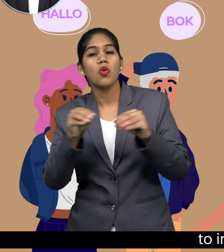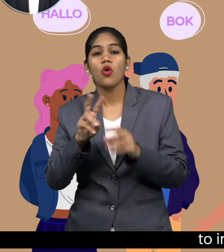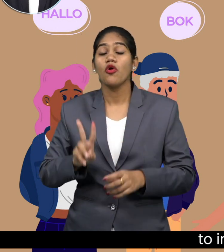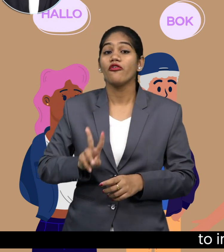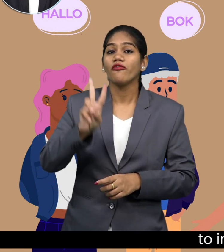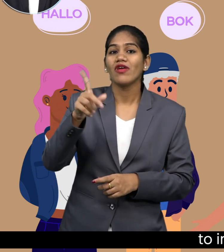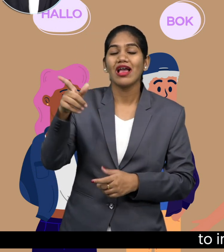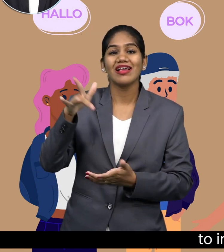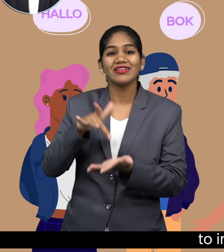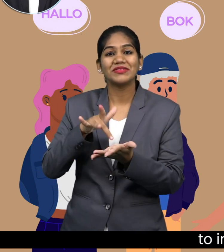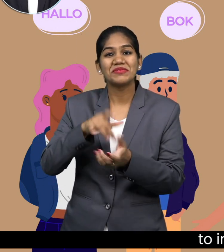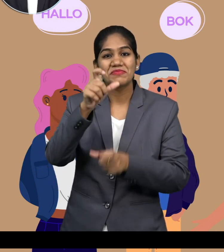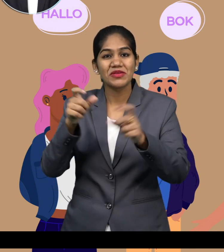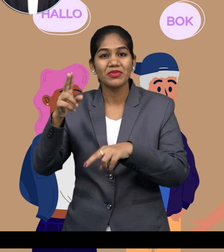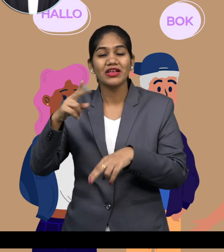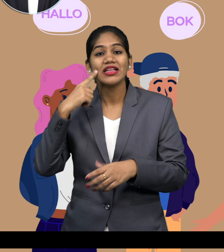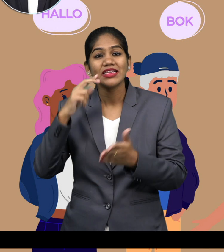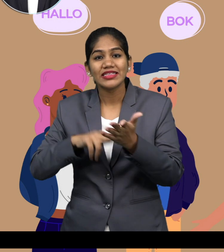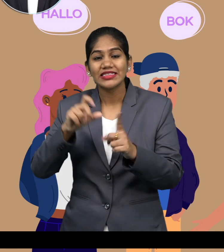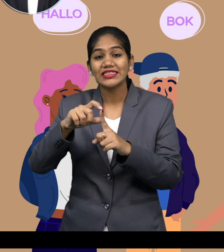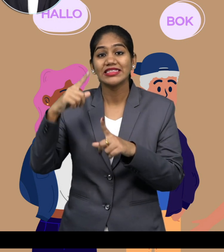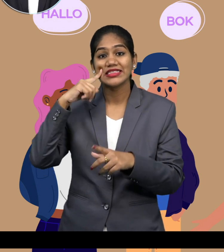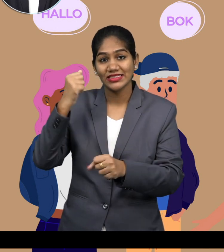indigenous Fijians votes.